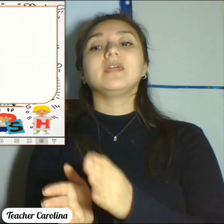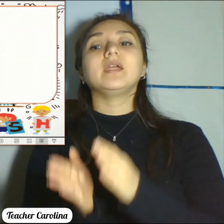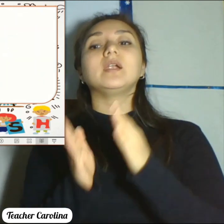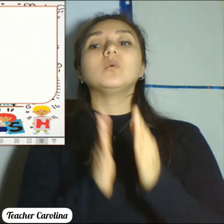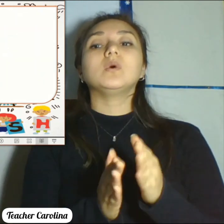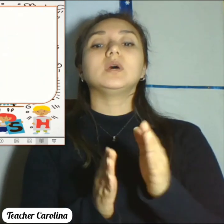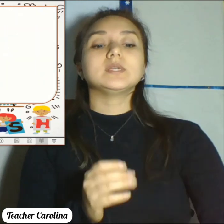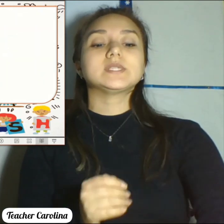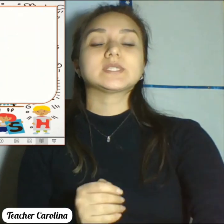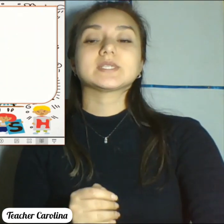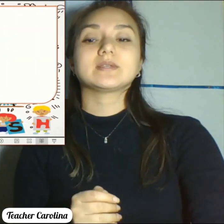there was